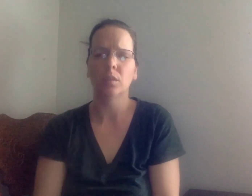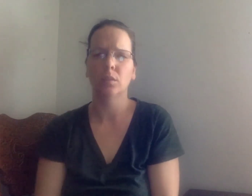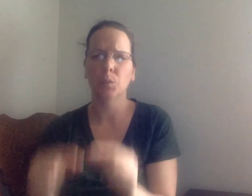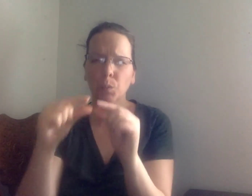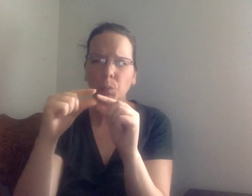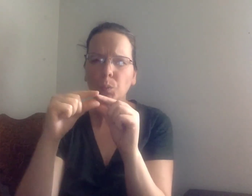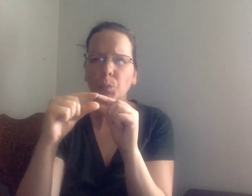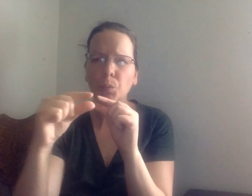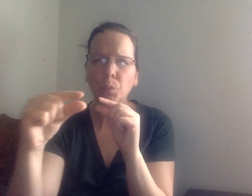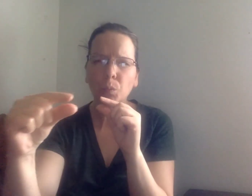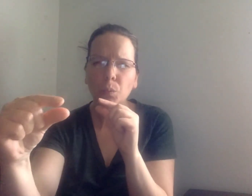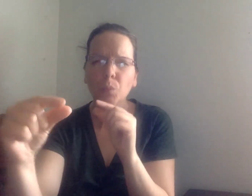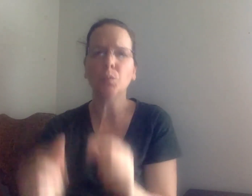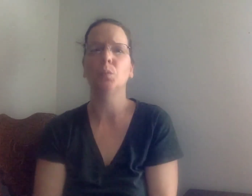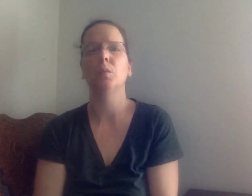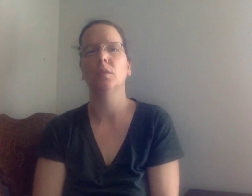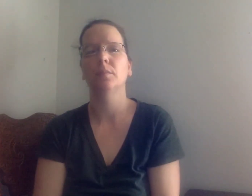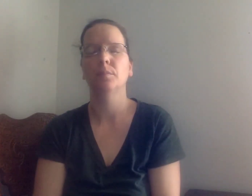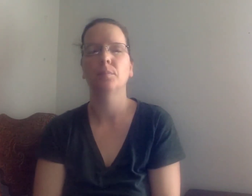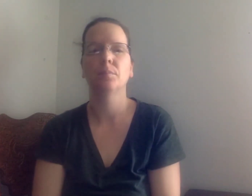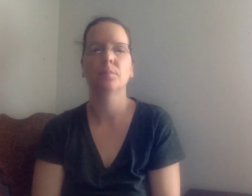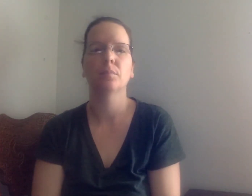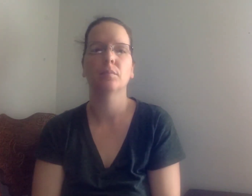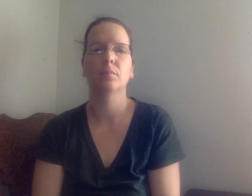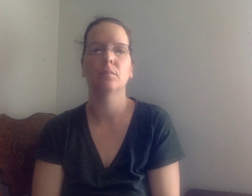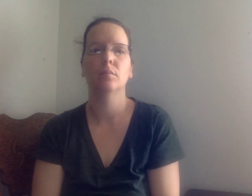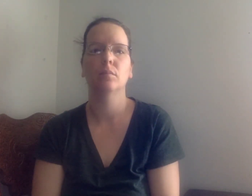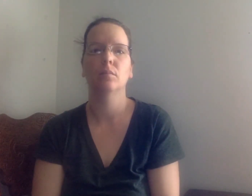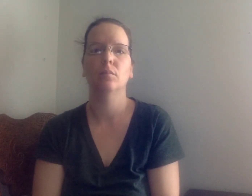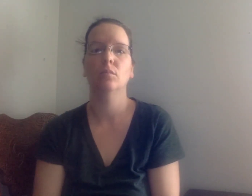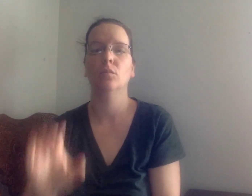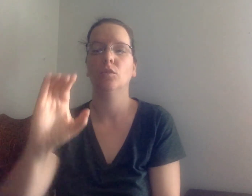is small, thin.